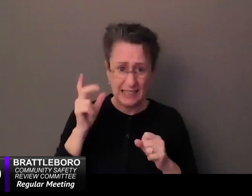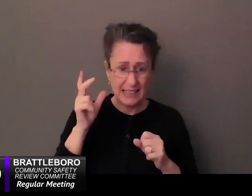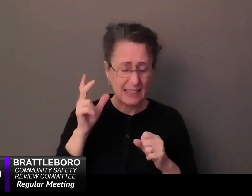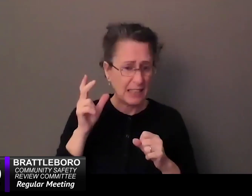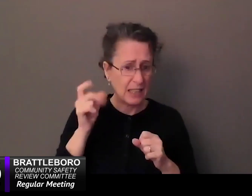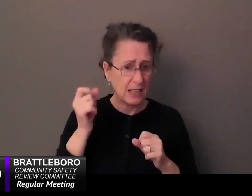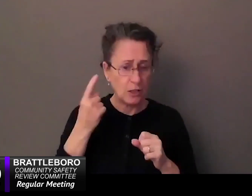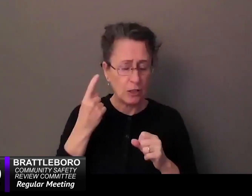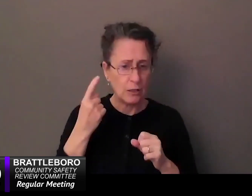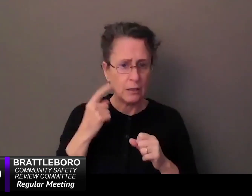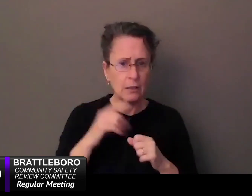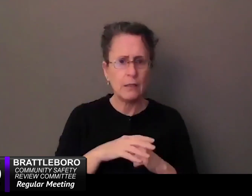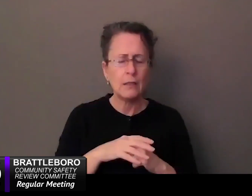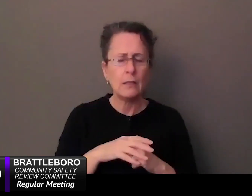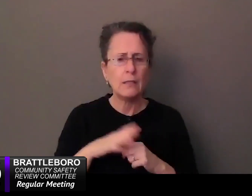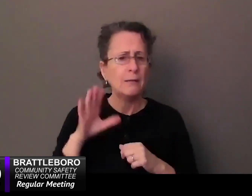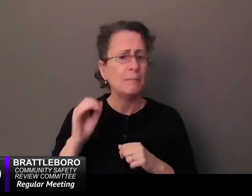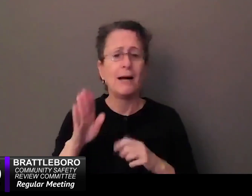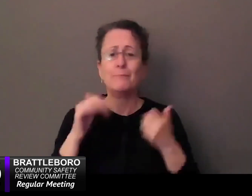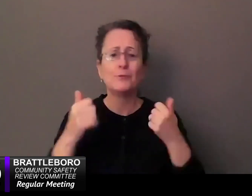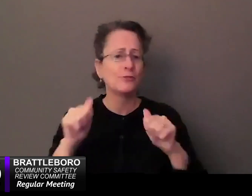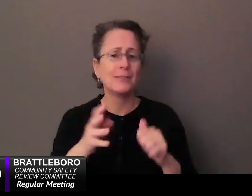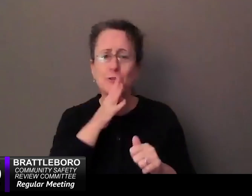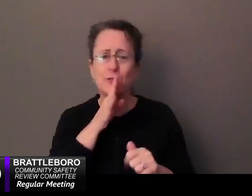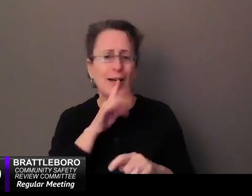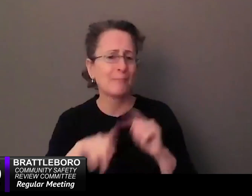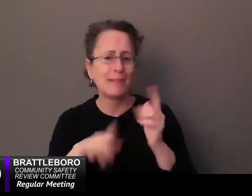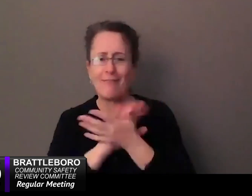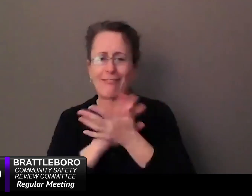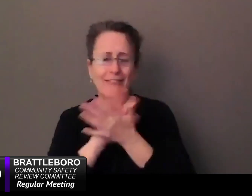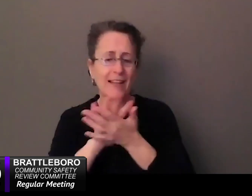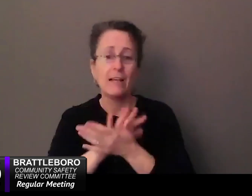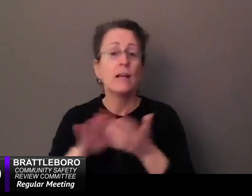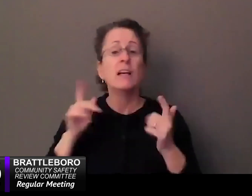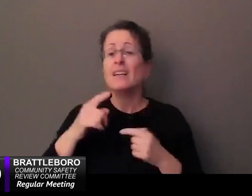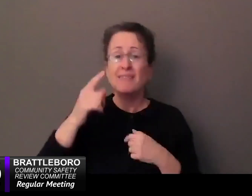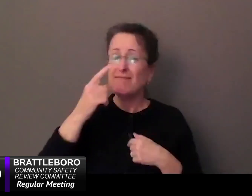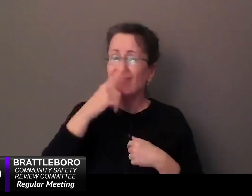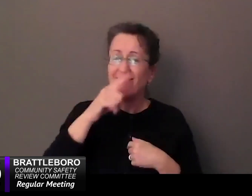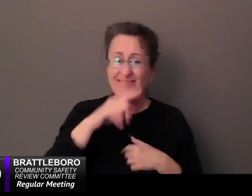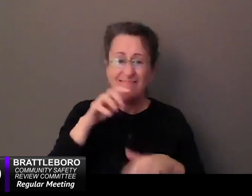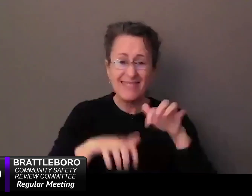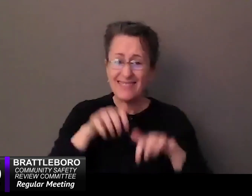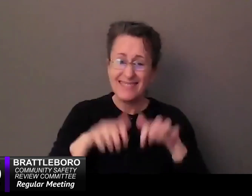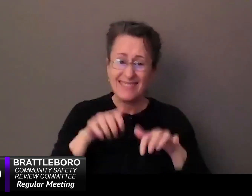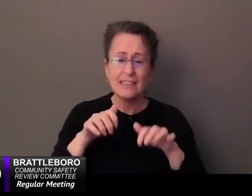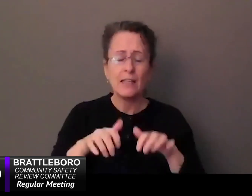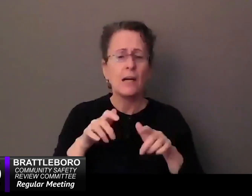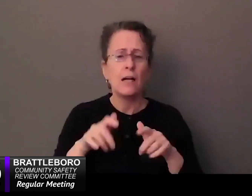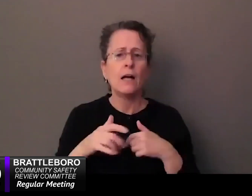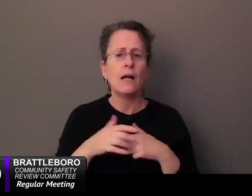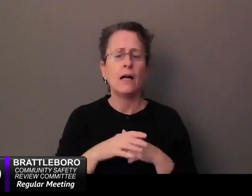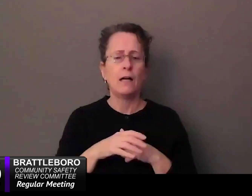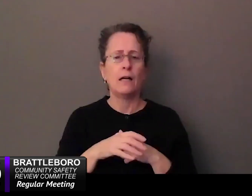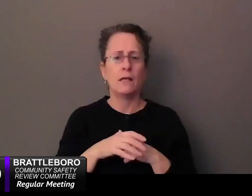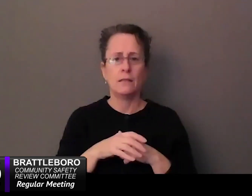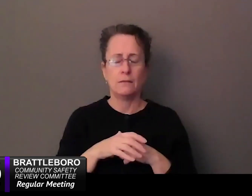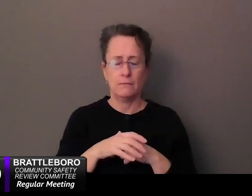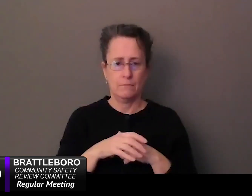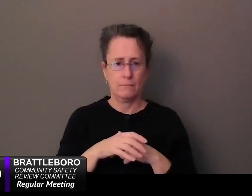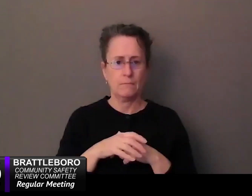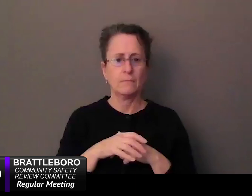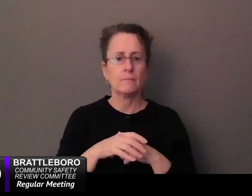little better? I think if you can put it in the chat, that will really help us. No, I just wanted